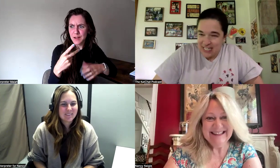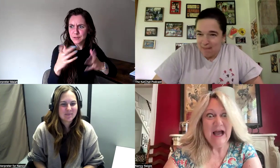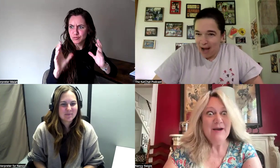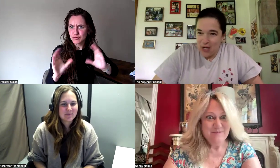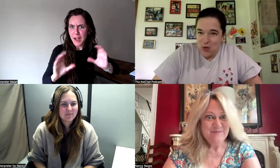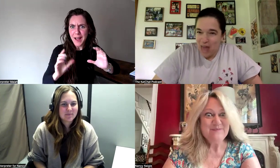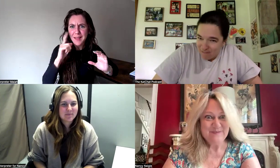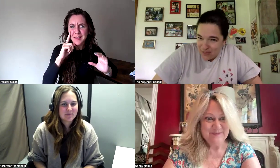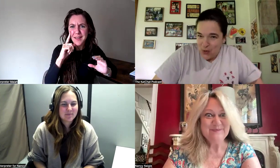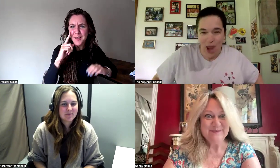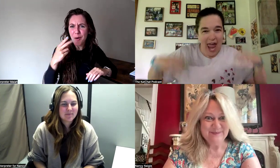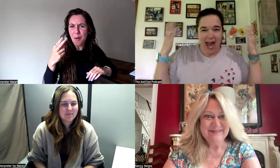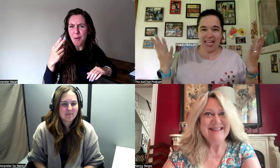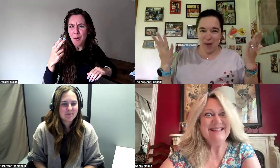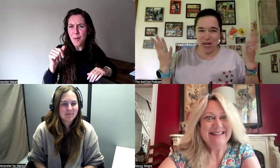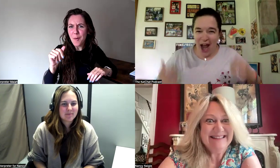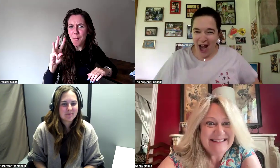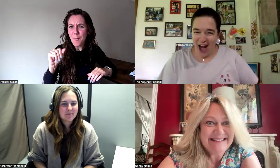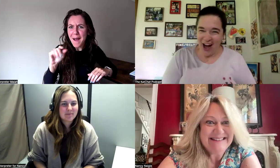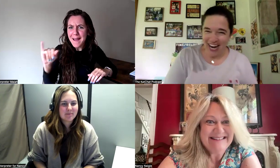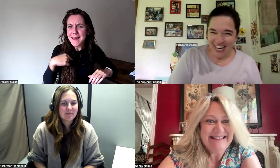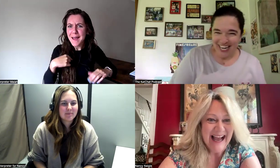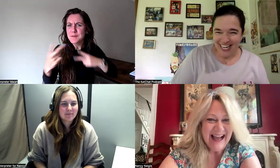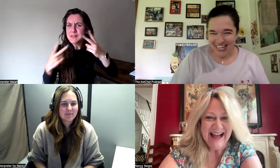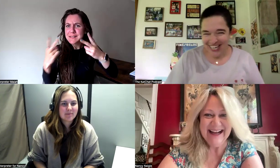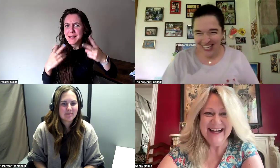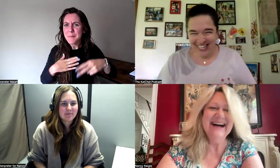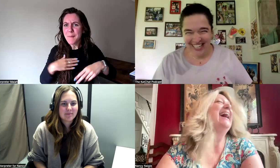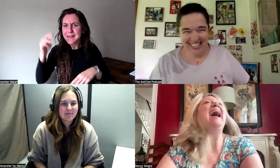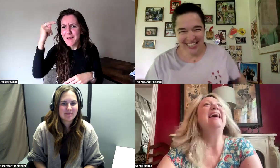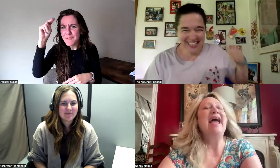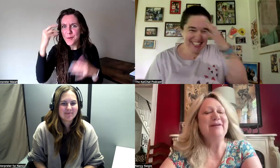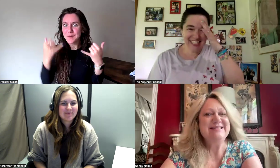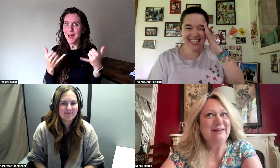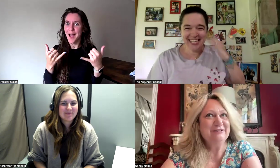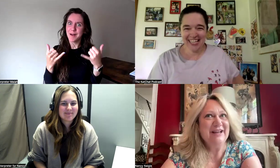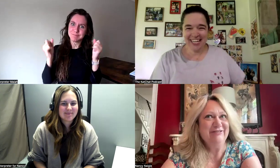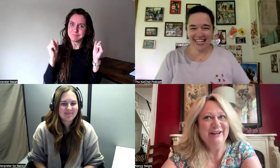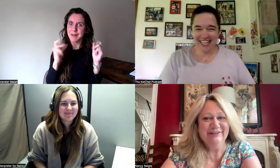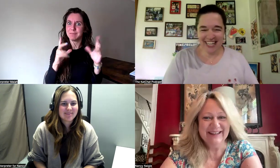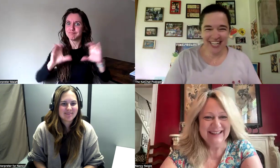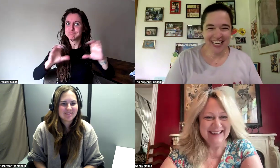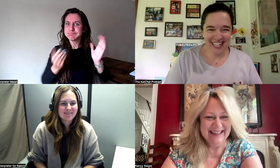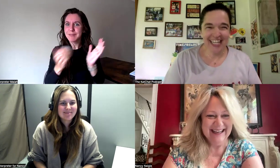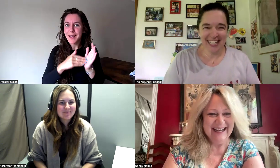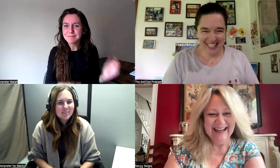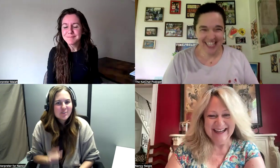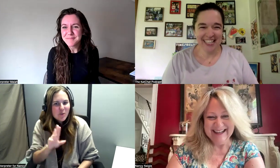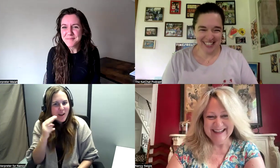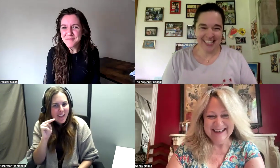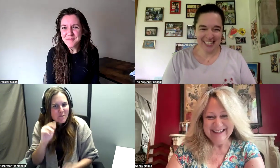Hawaii, visiting my new nephew, and here we are. And how is that little nephew?